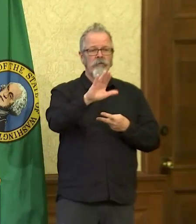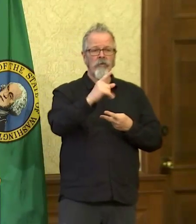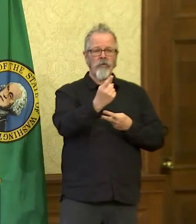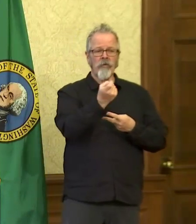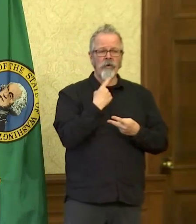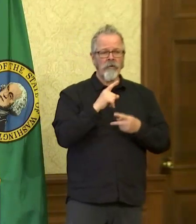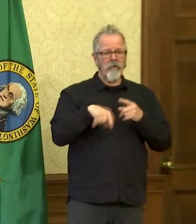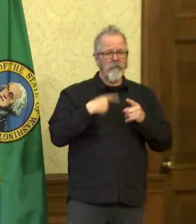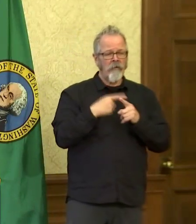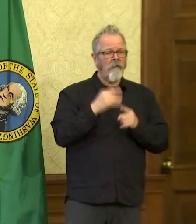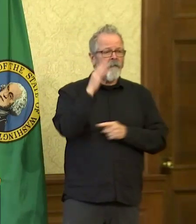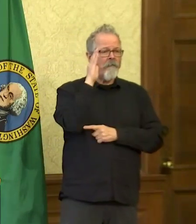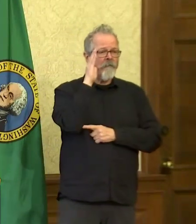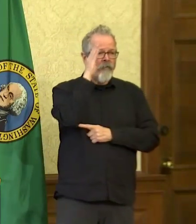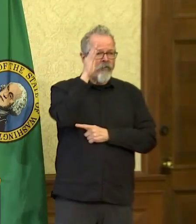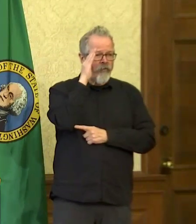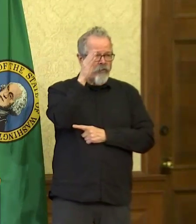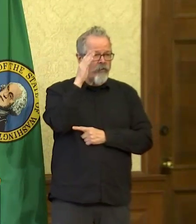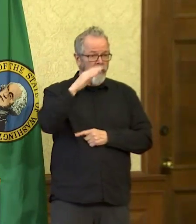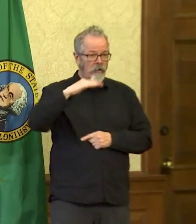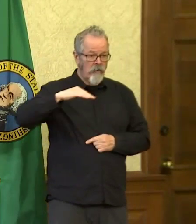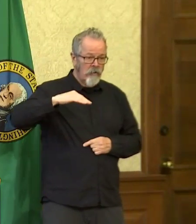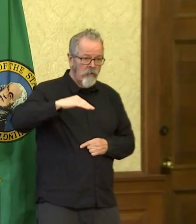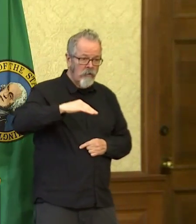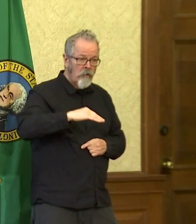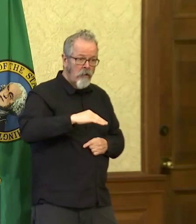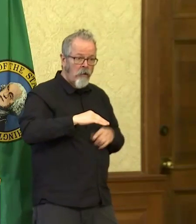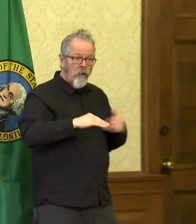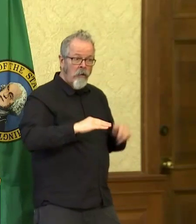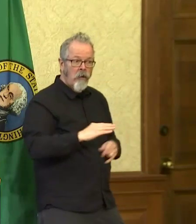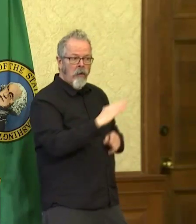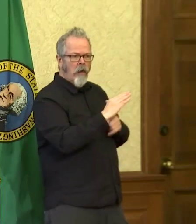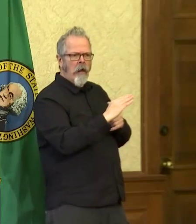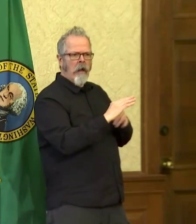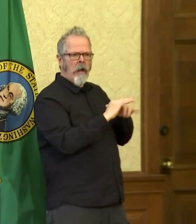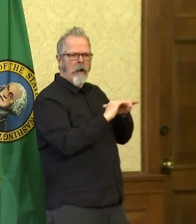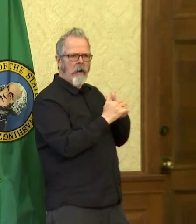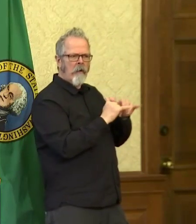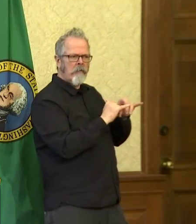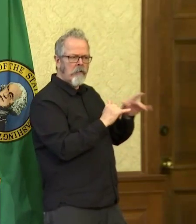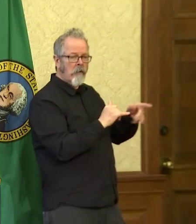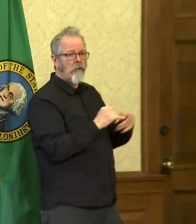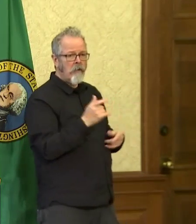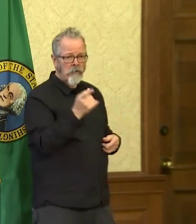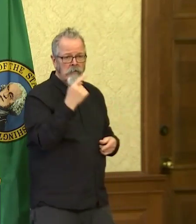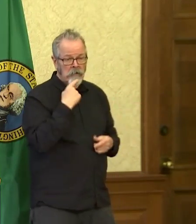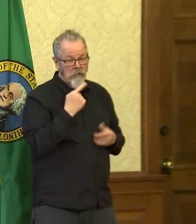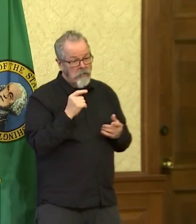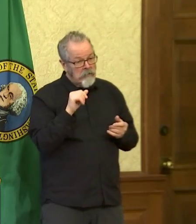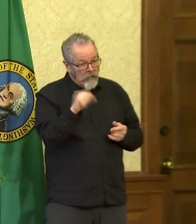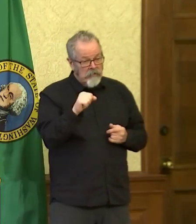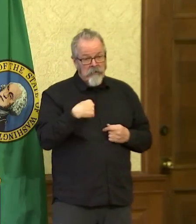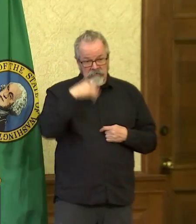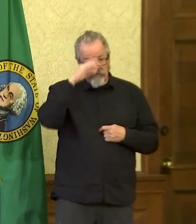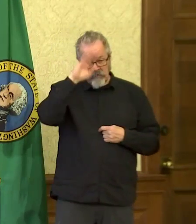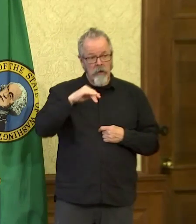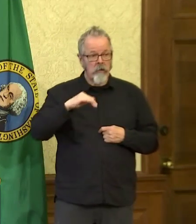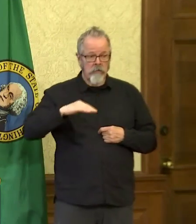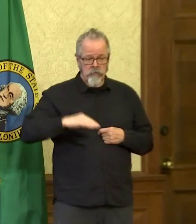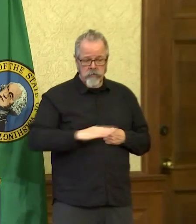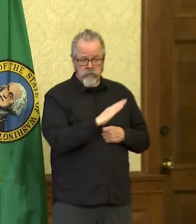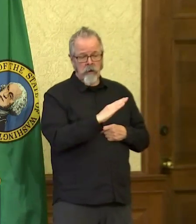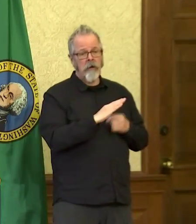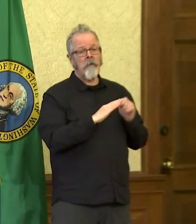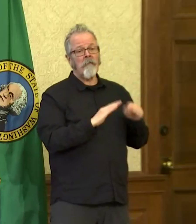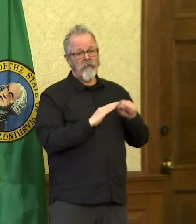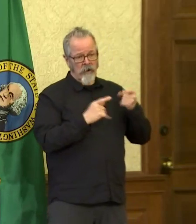start again of this virus, and we will have to be alert. And the way I look at this is we need to monitor